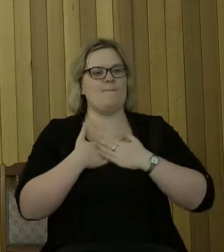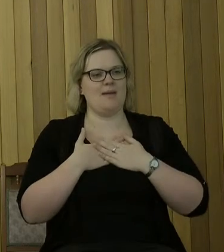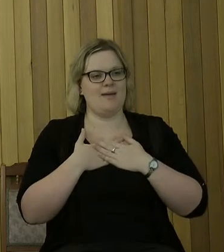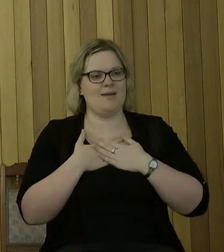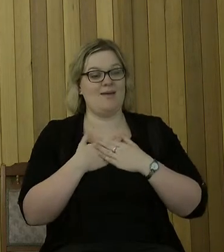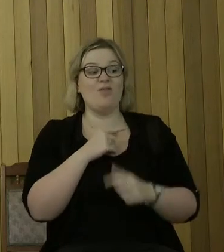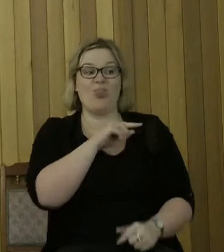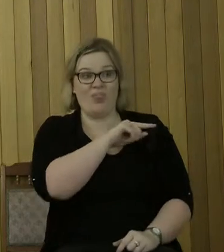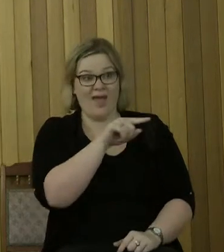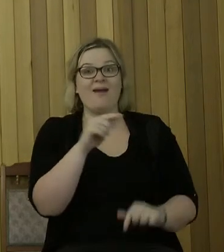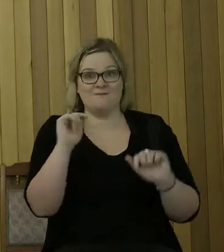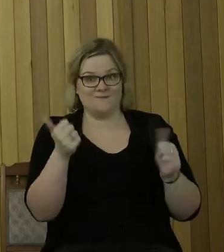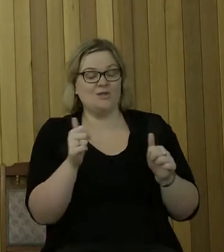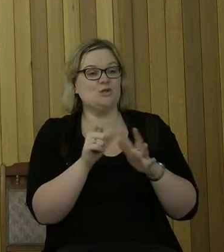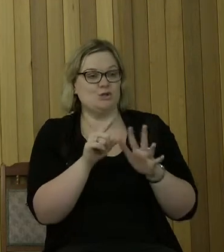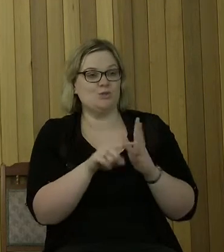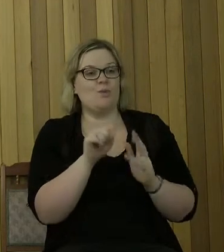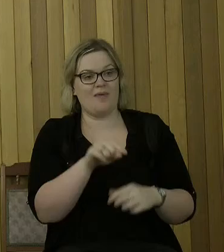did that.